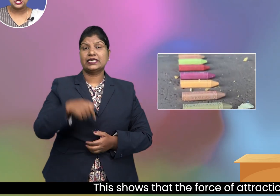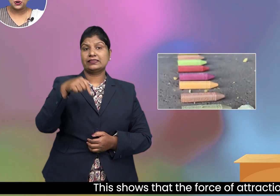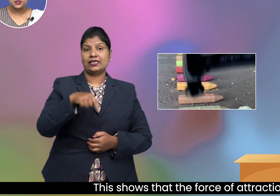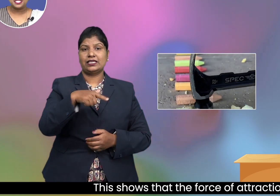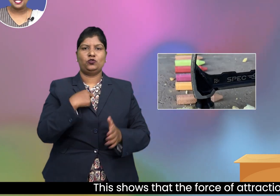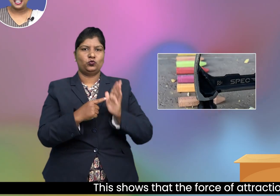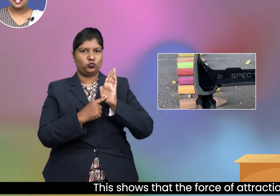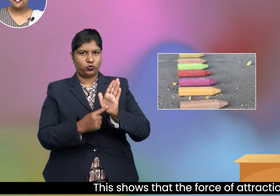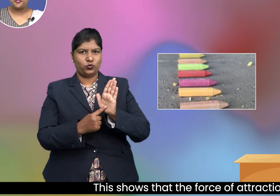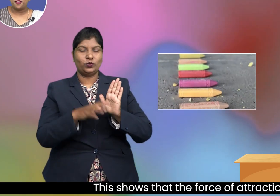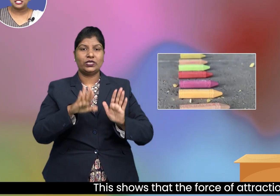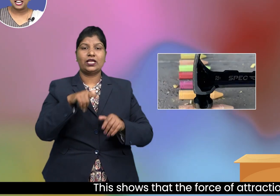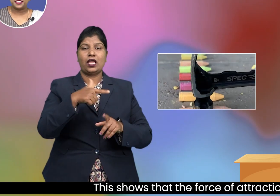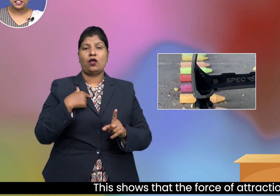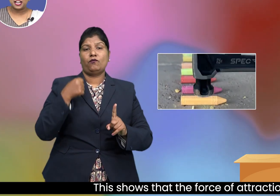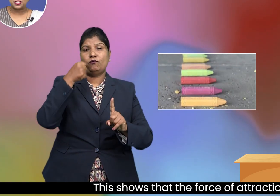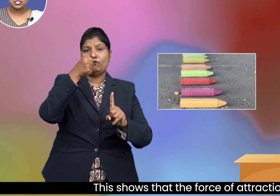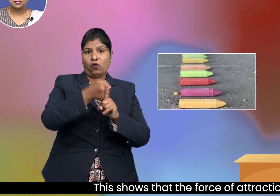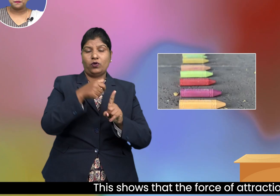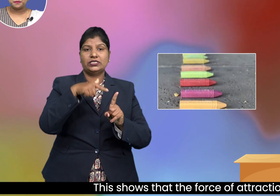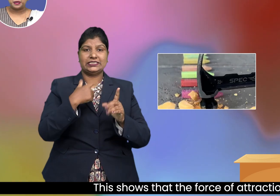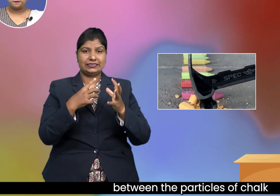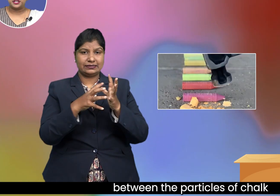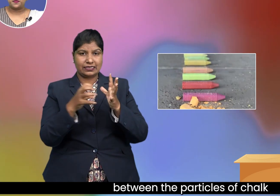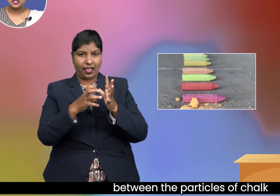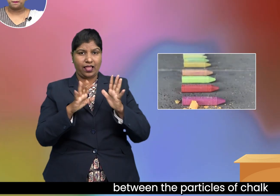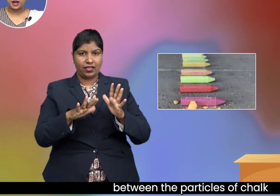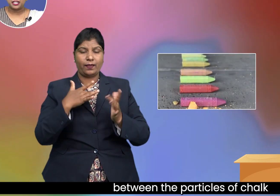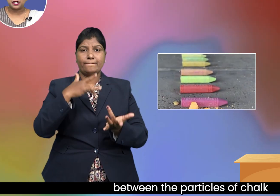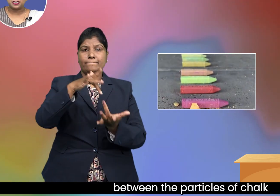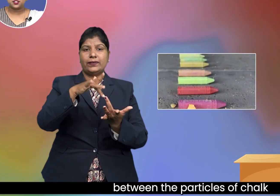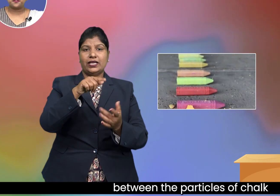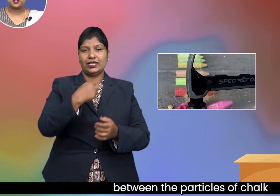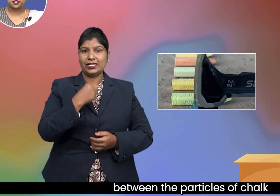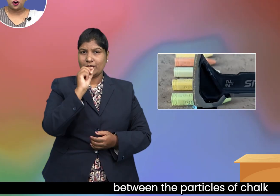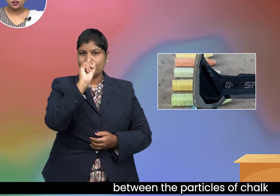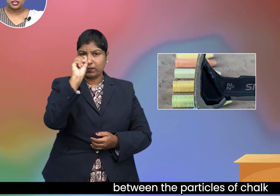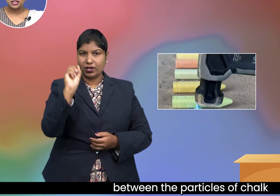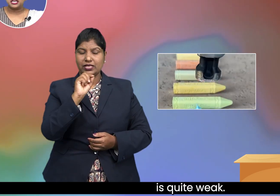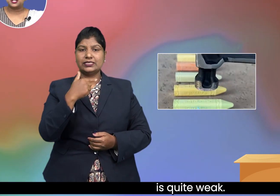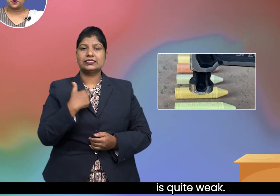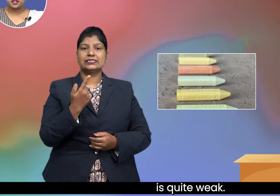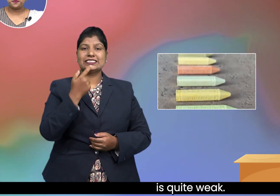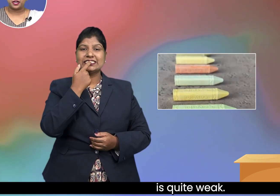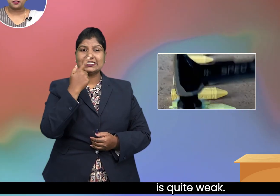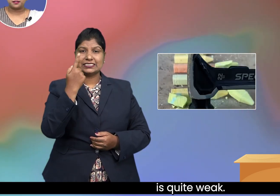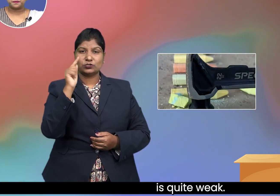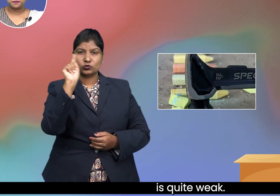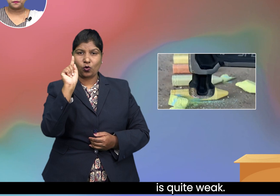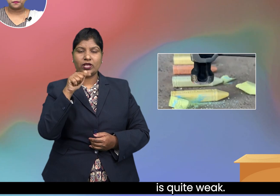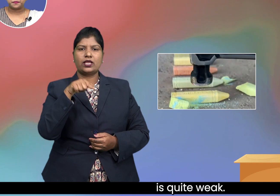This shows that the force attraction between the particles of chalk is quite